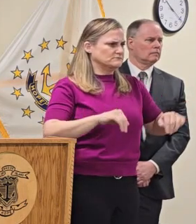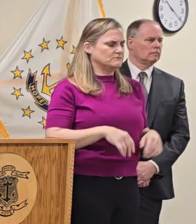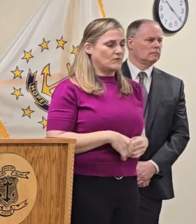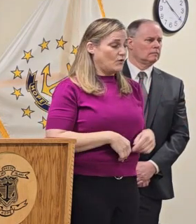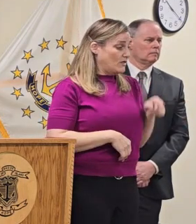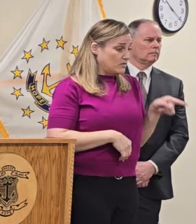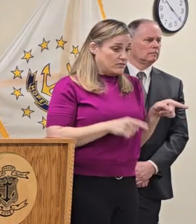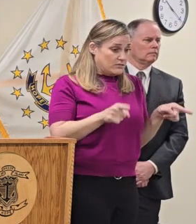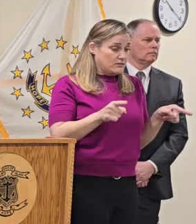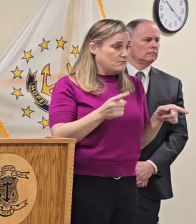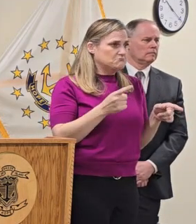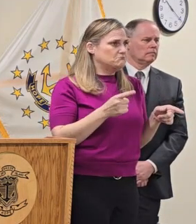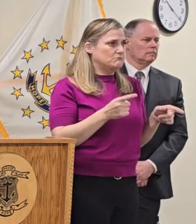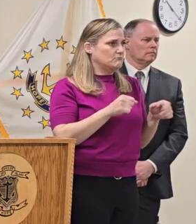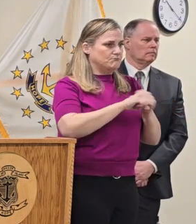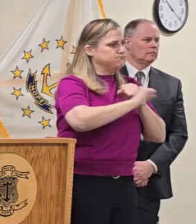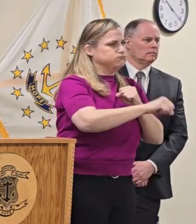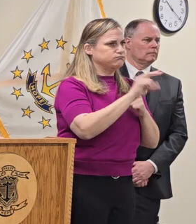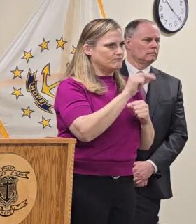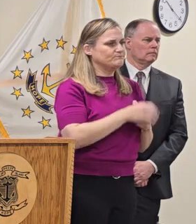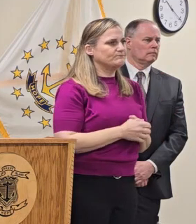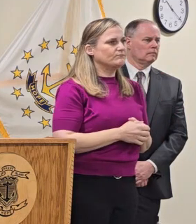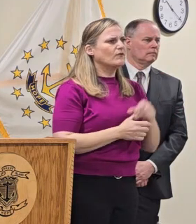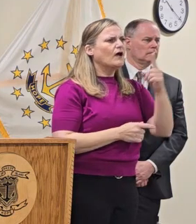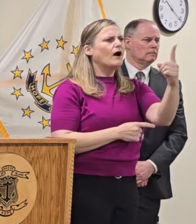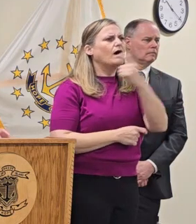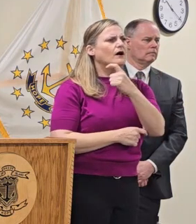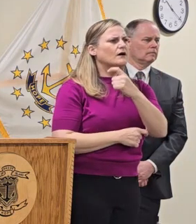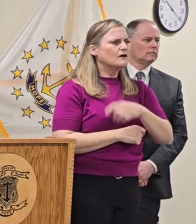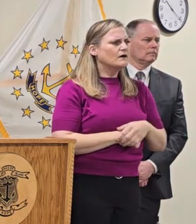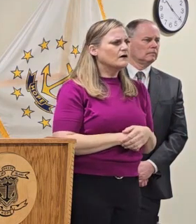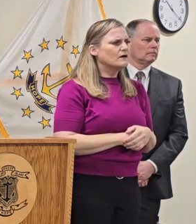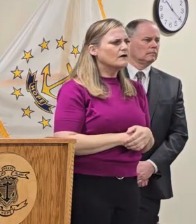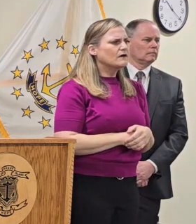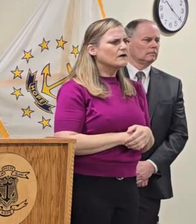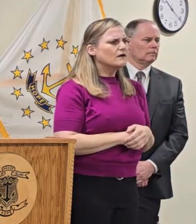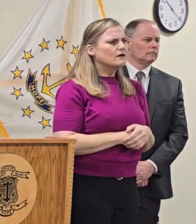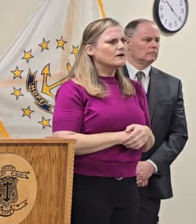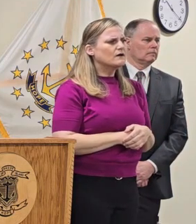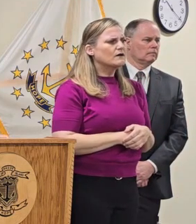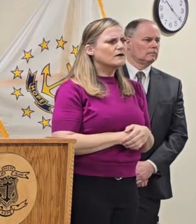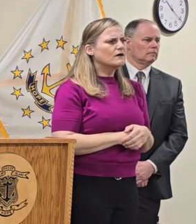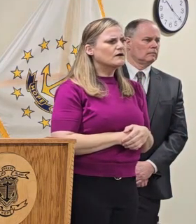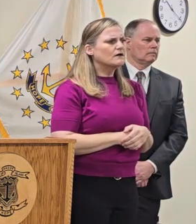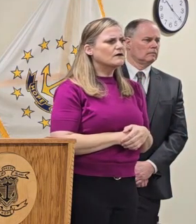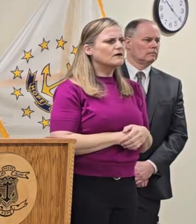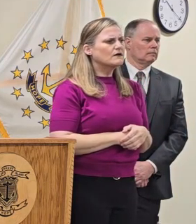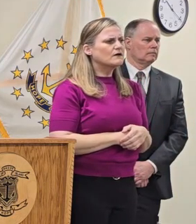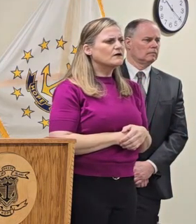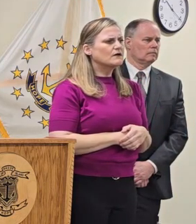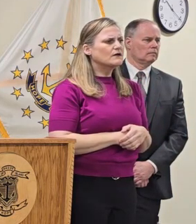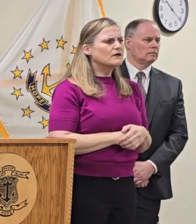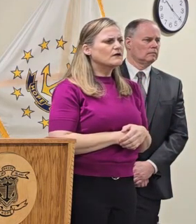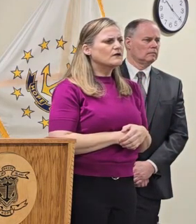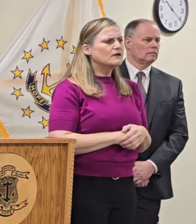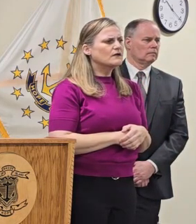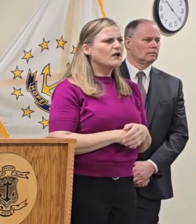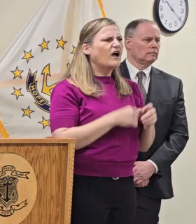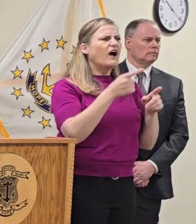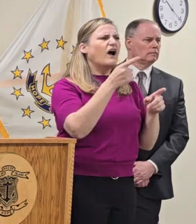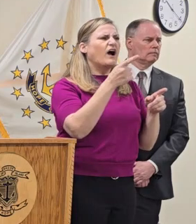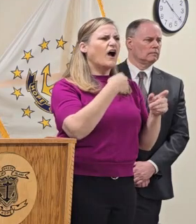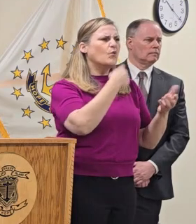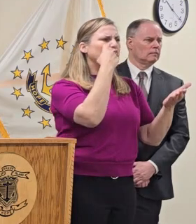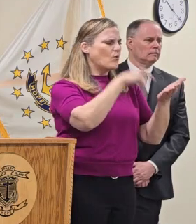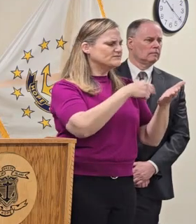may, comes to light, apparently there was a technical evaluation of the Washington Bridge that was